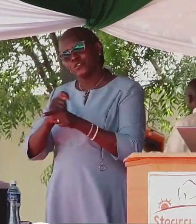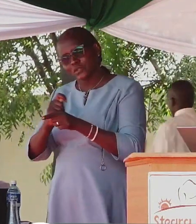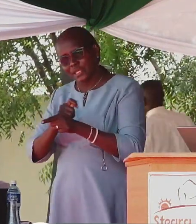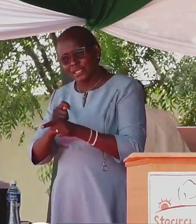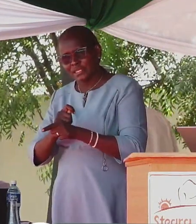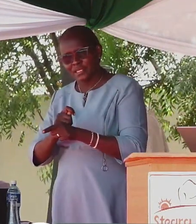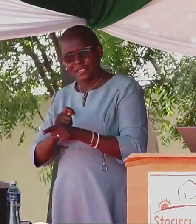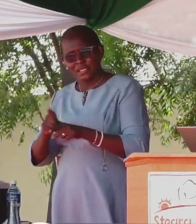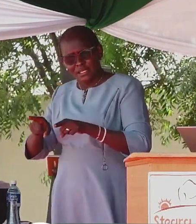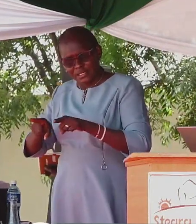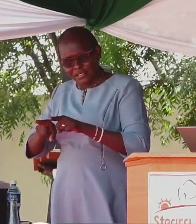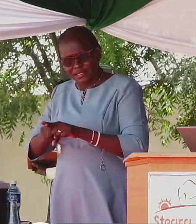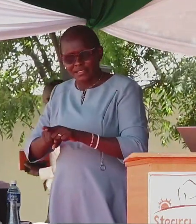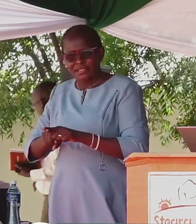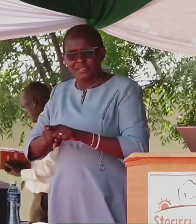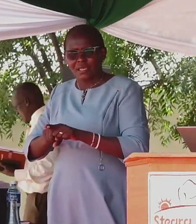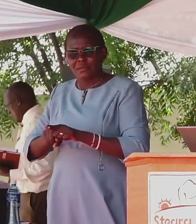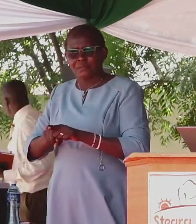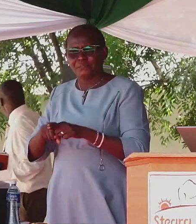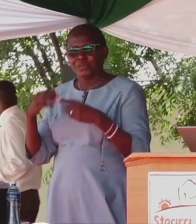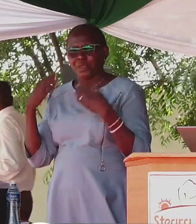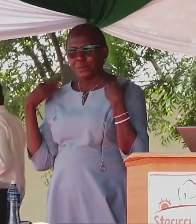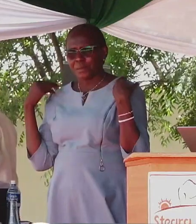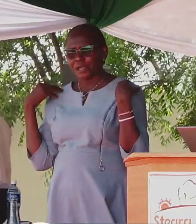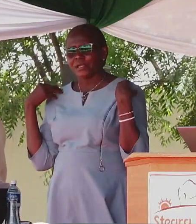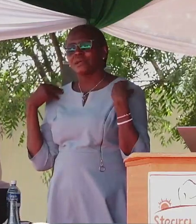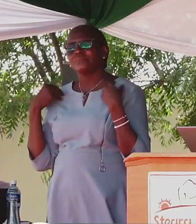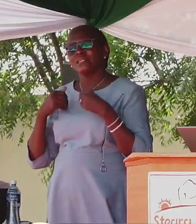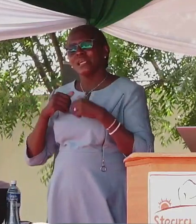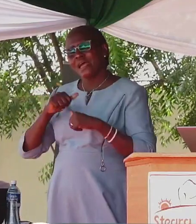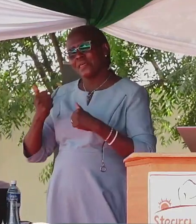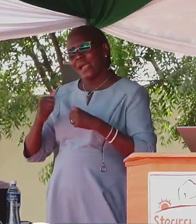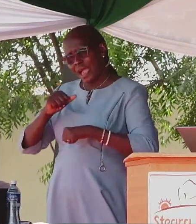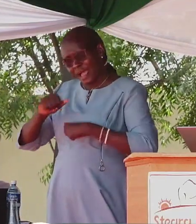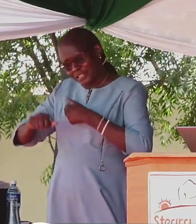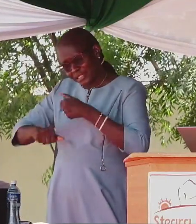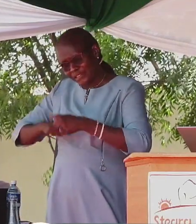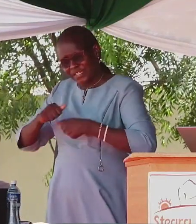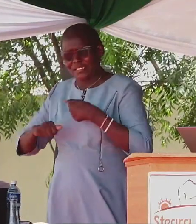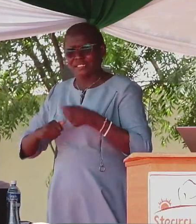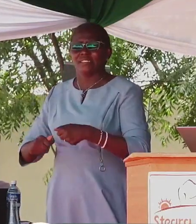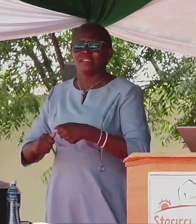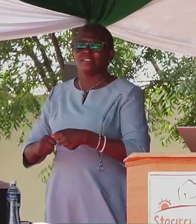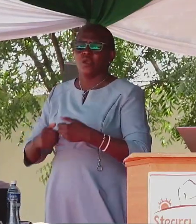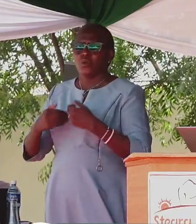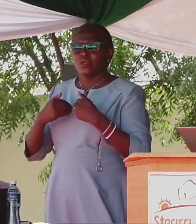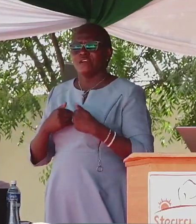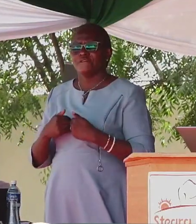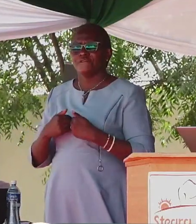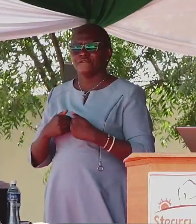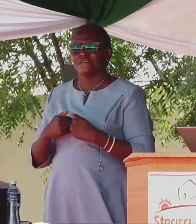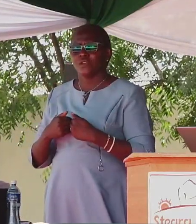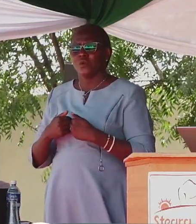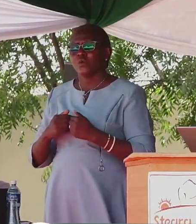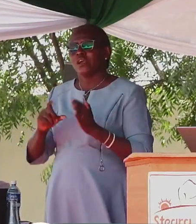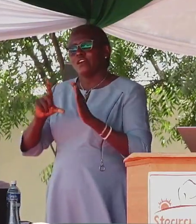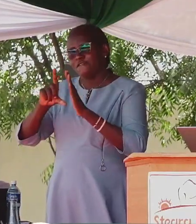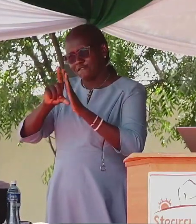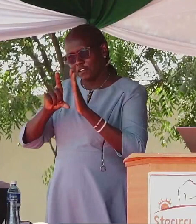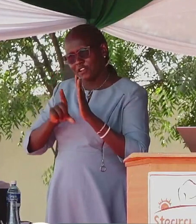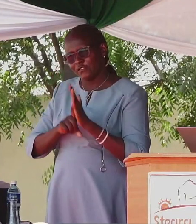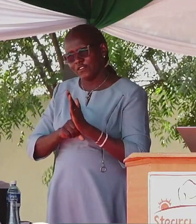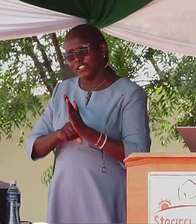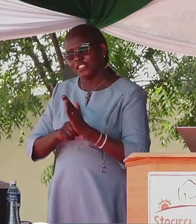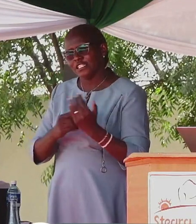well as participation in co-curricula. We have legislation on